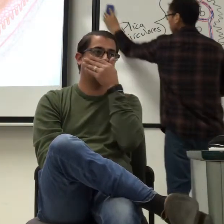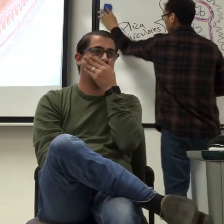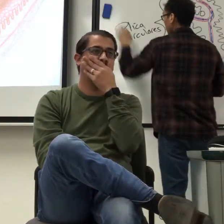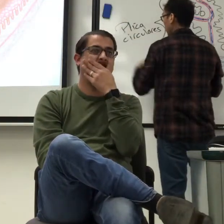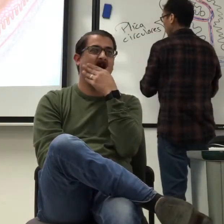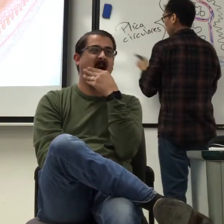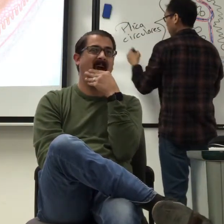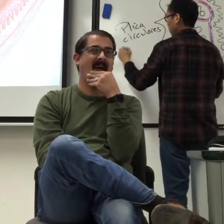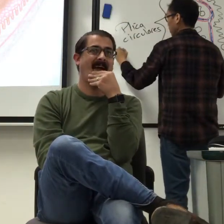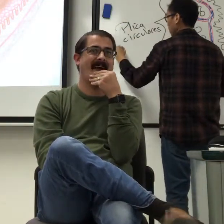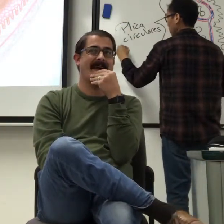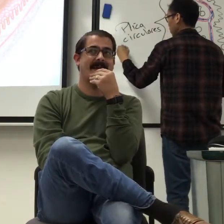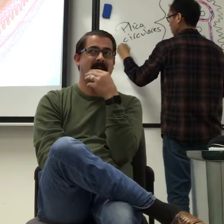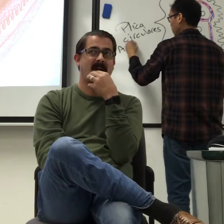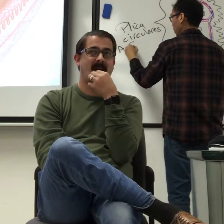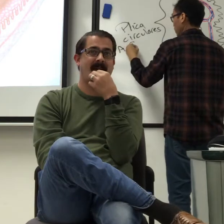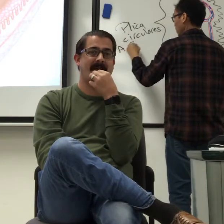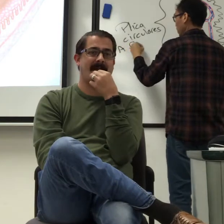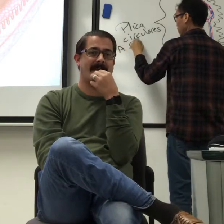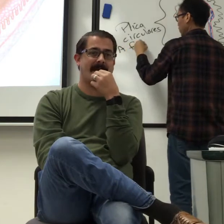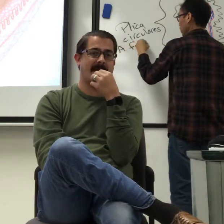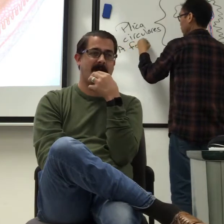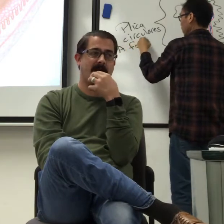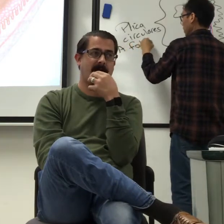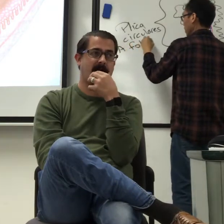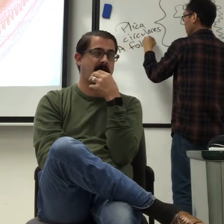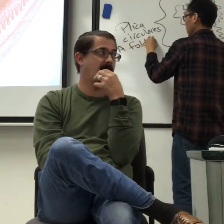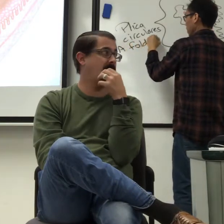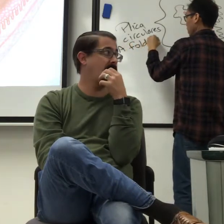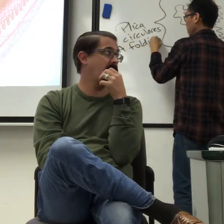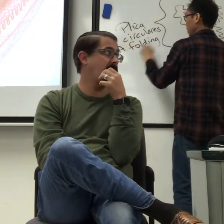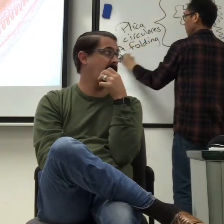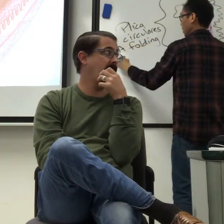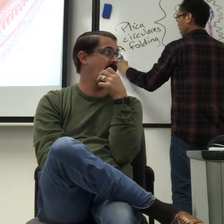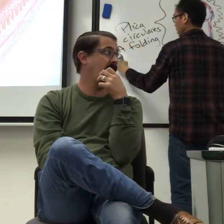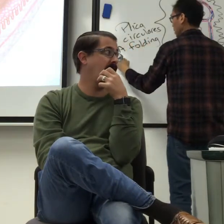Let's see here. Folding up